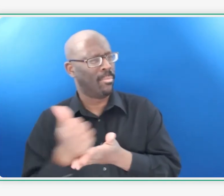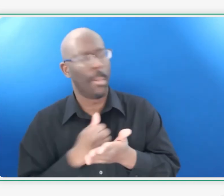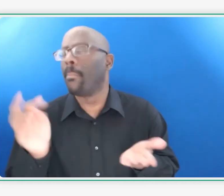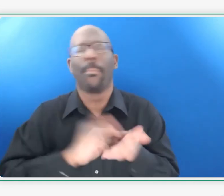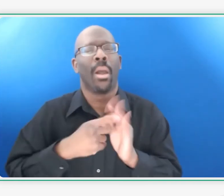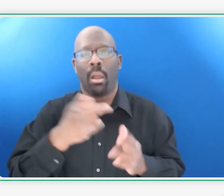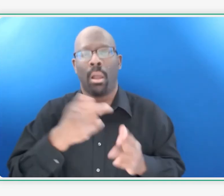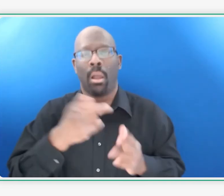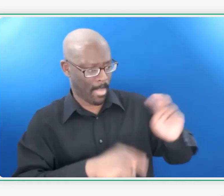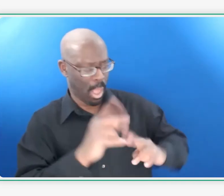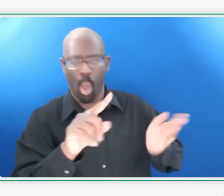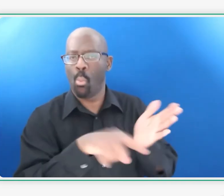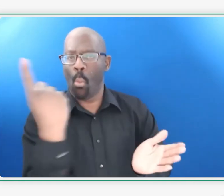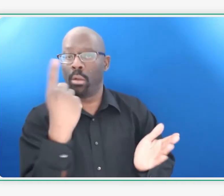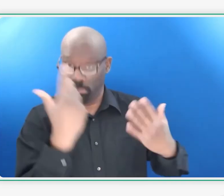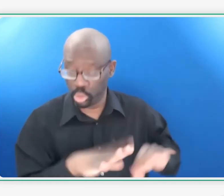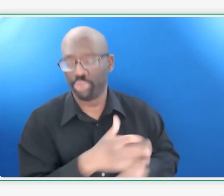get the royalties from that.